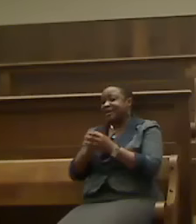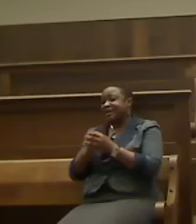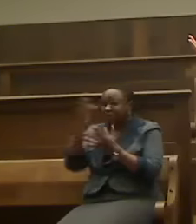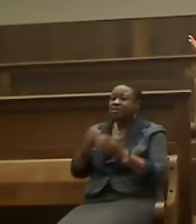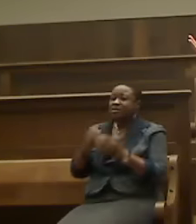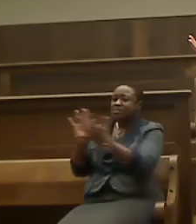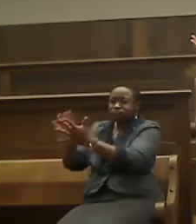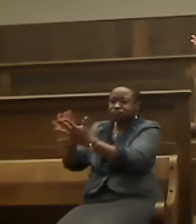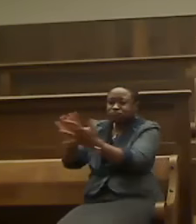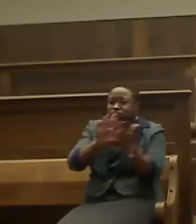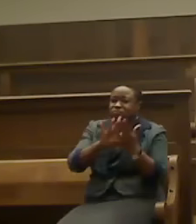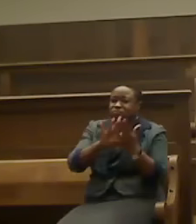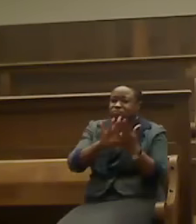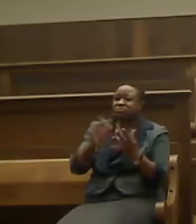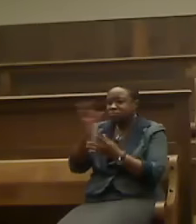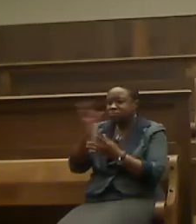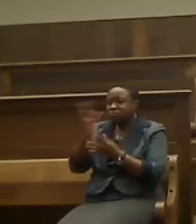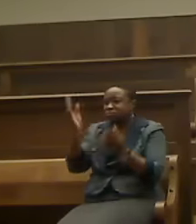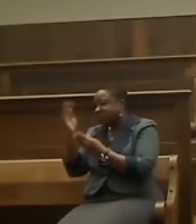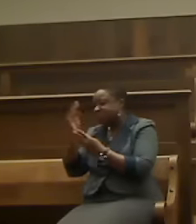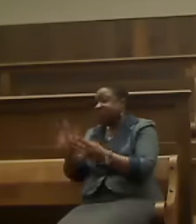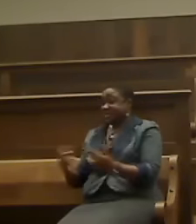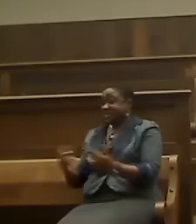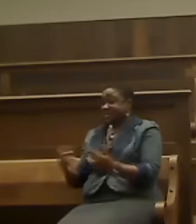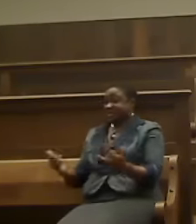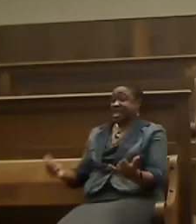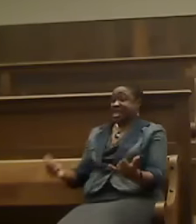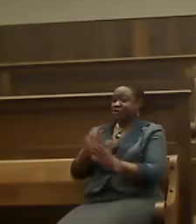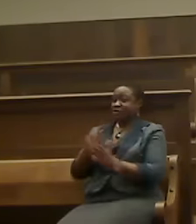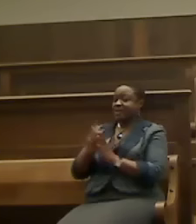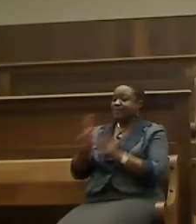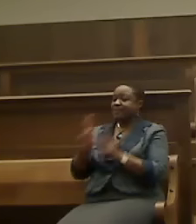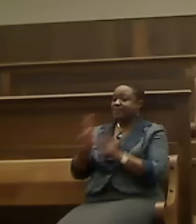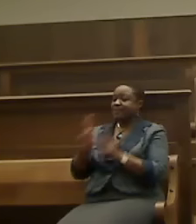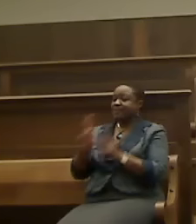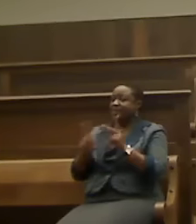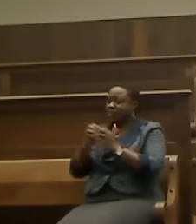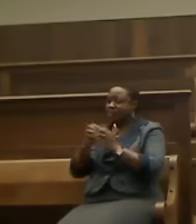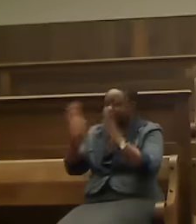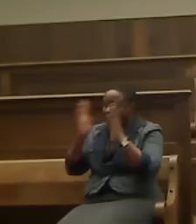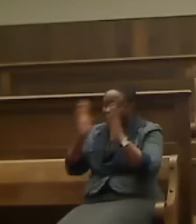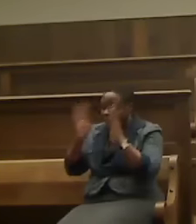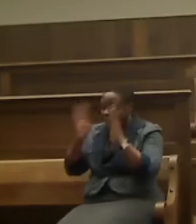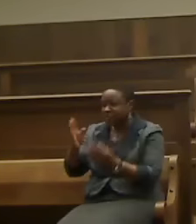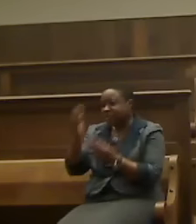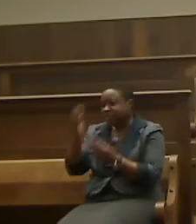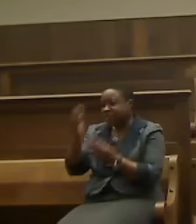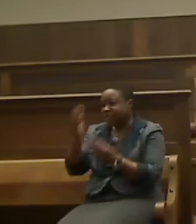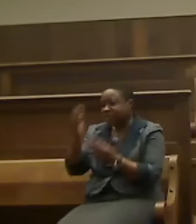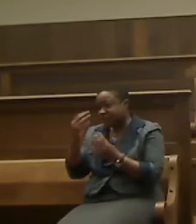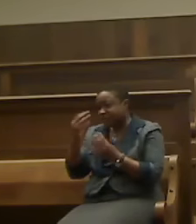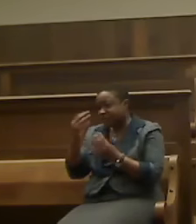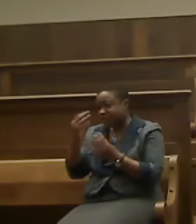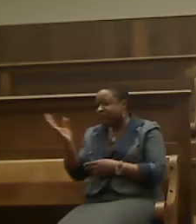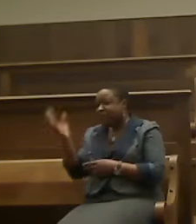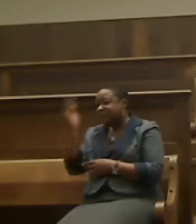outreach. Because now is the time when people are most receptive to the information and need to be informed.